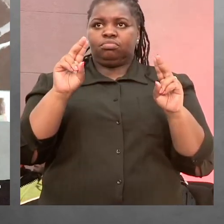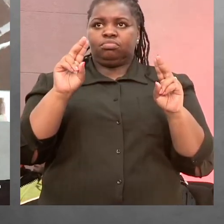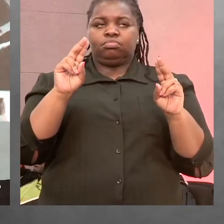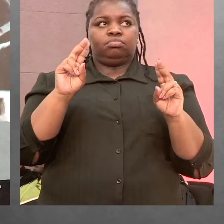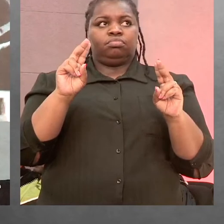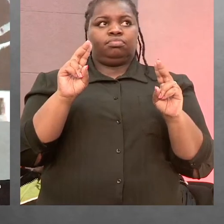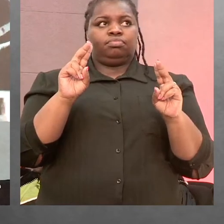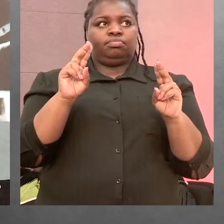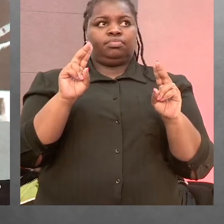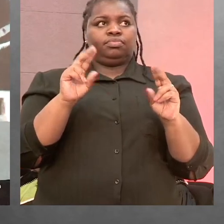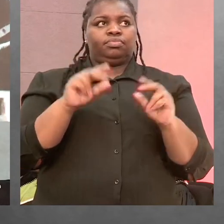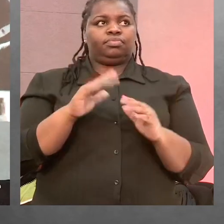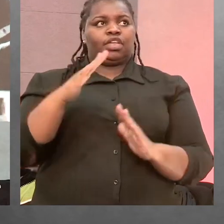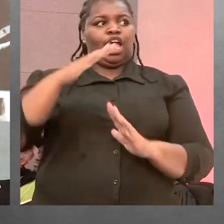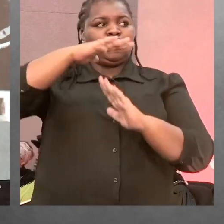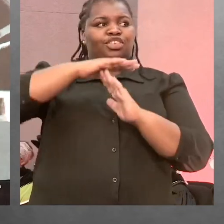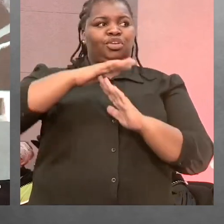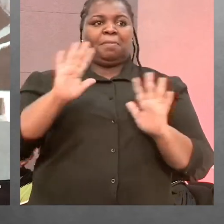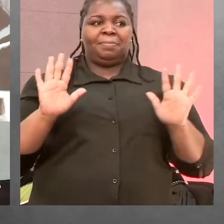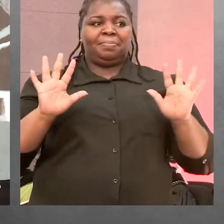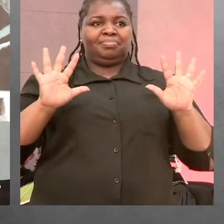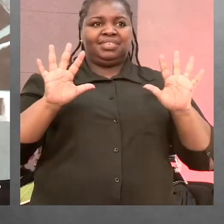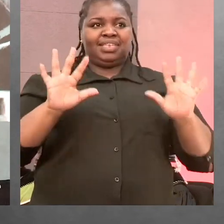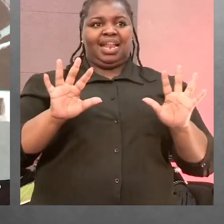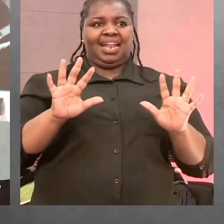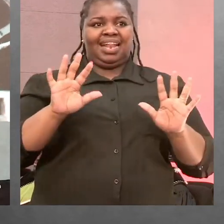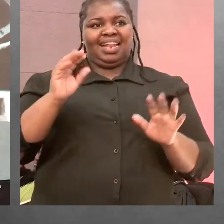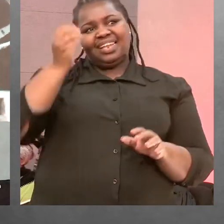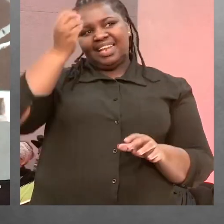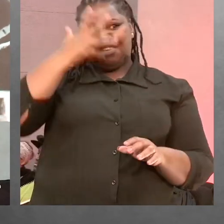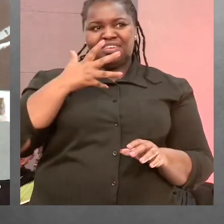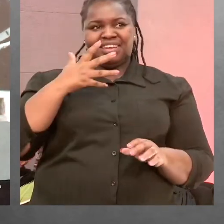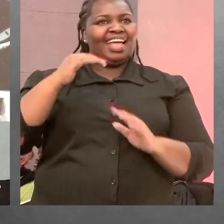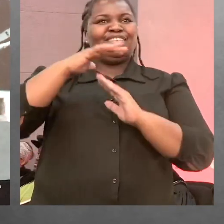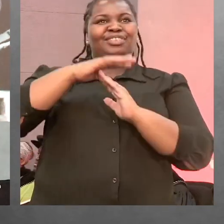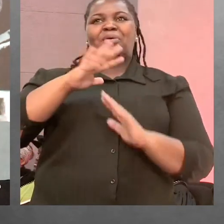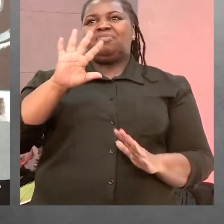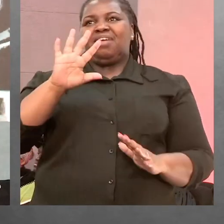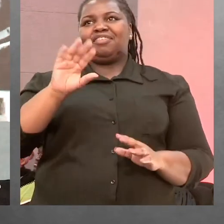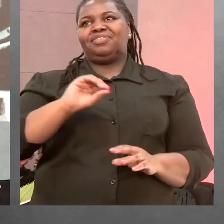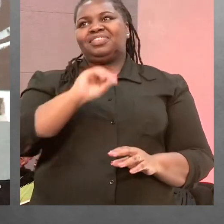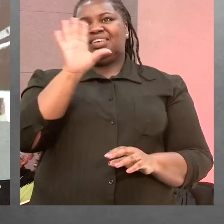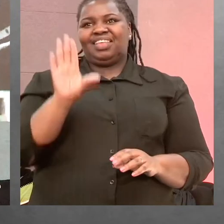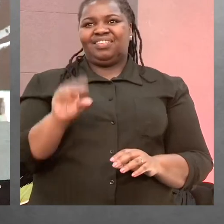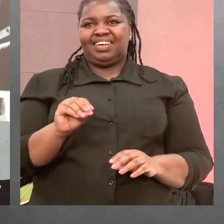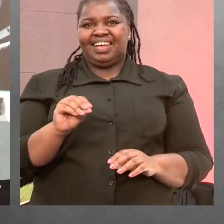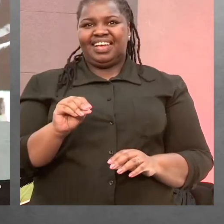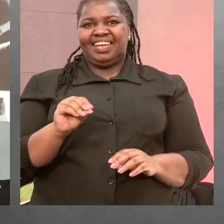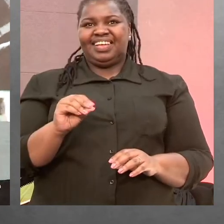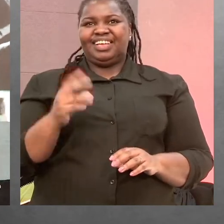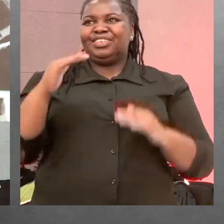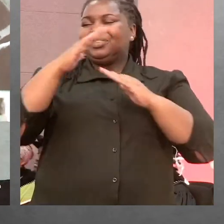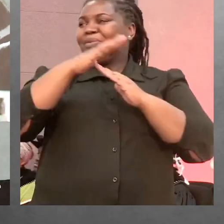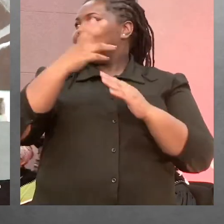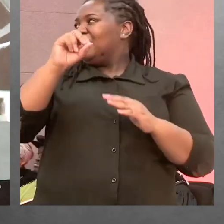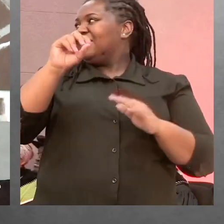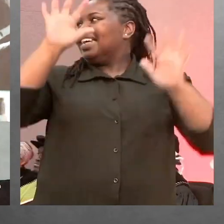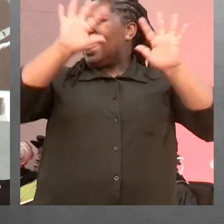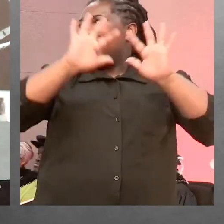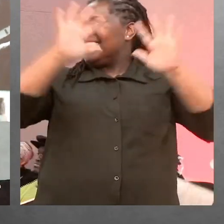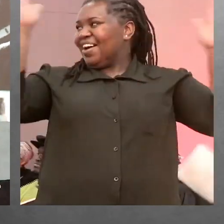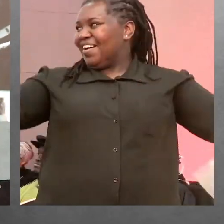under top 10 in Africa, top 5 in South Africa, top 20 in the